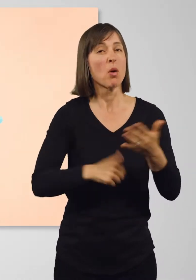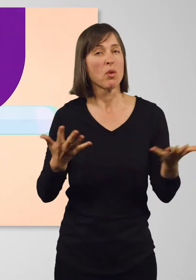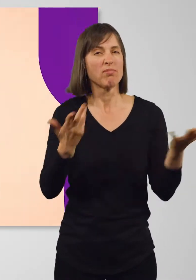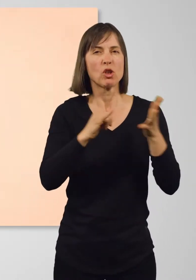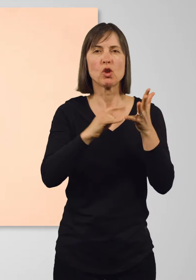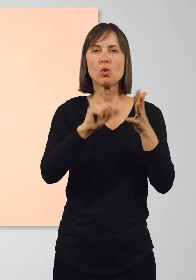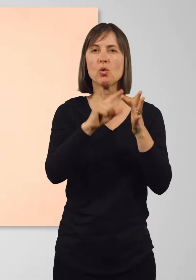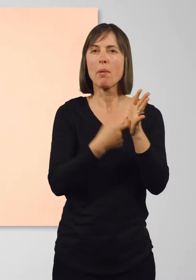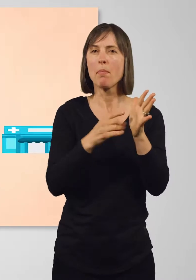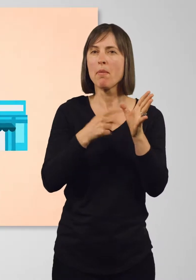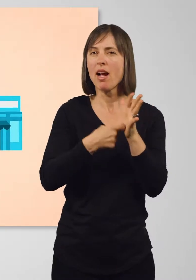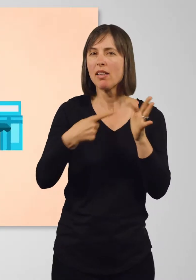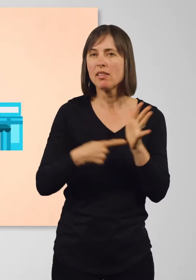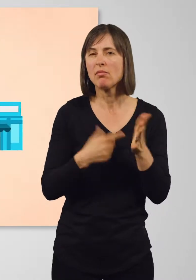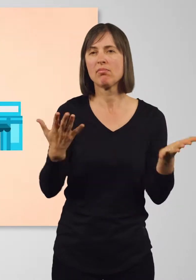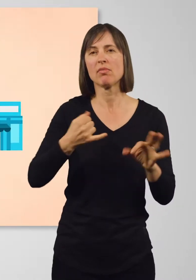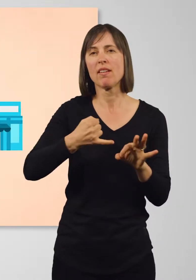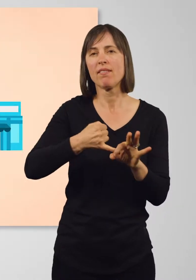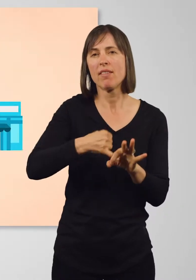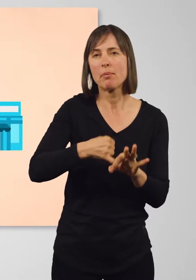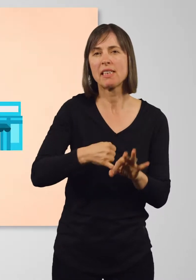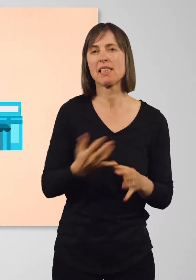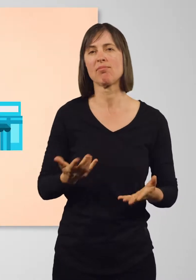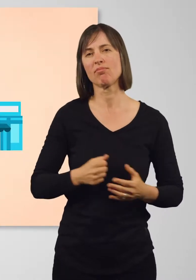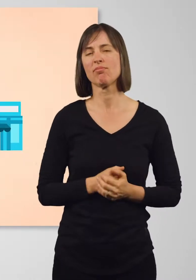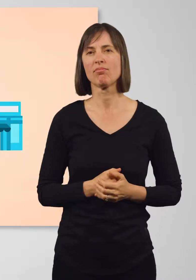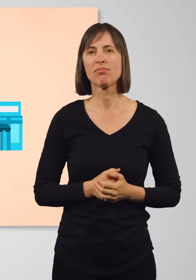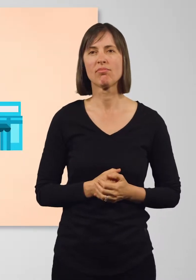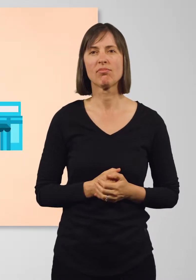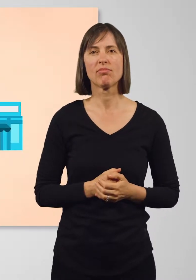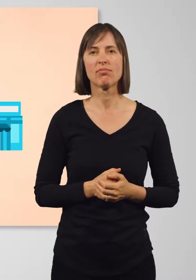You can buy them at supermarkets and pharmacies.